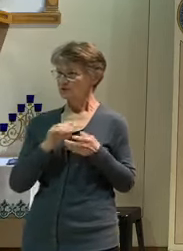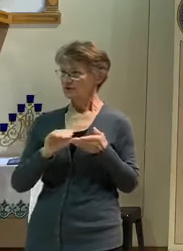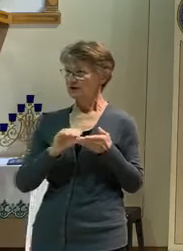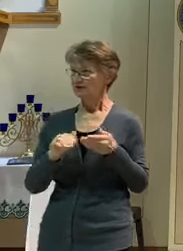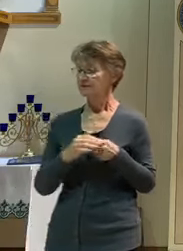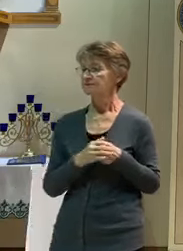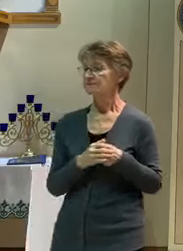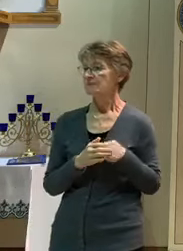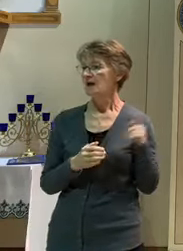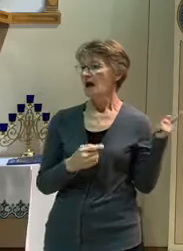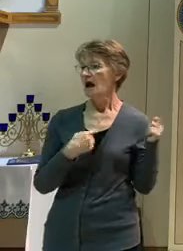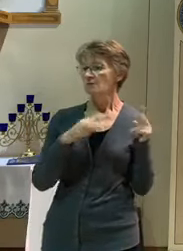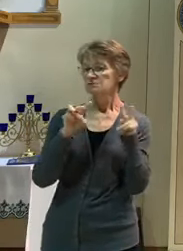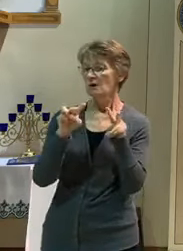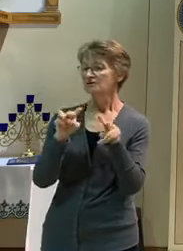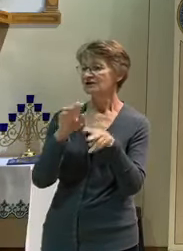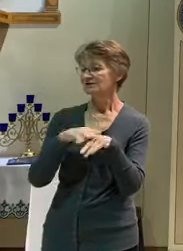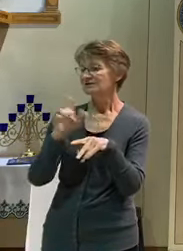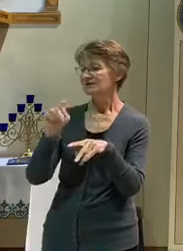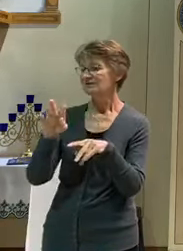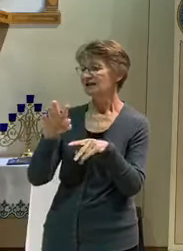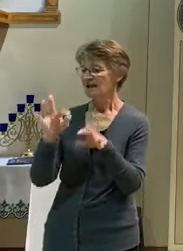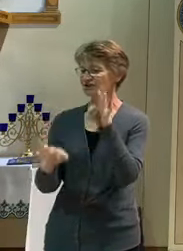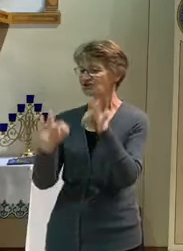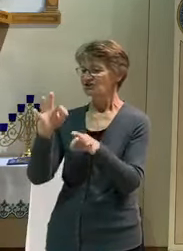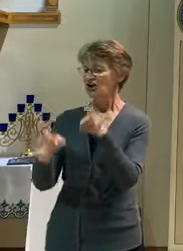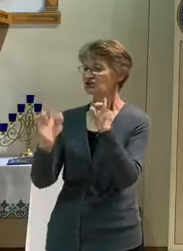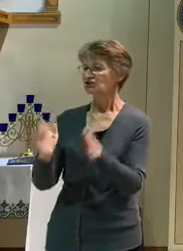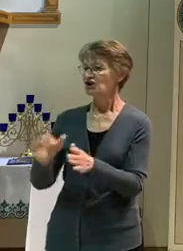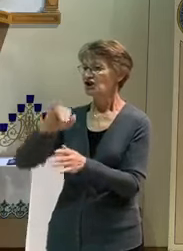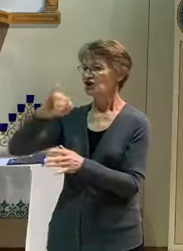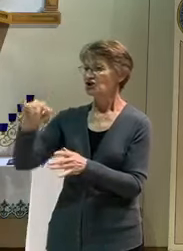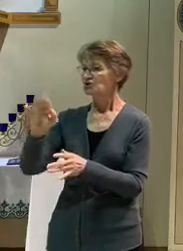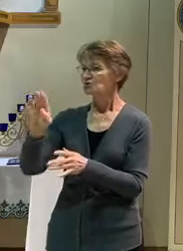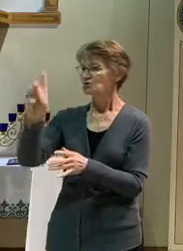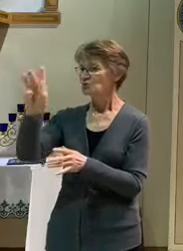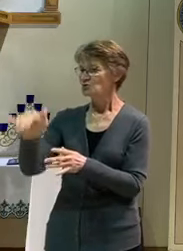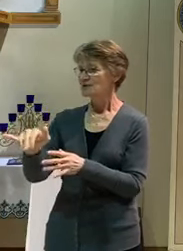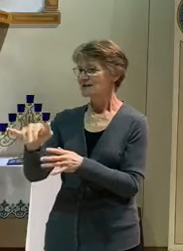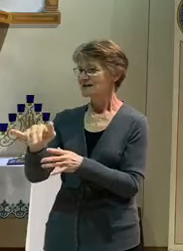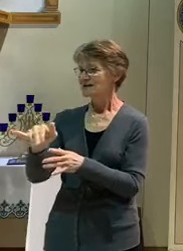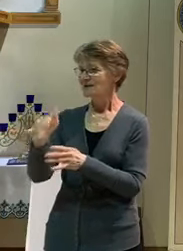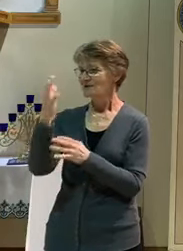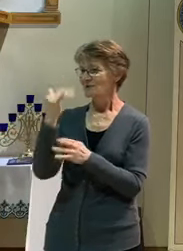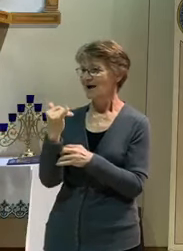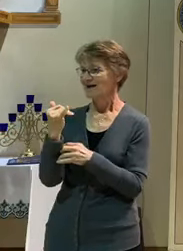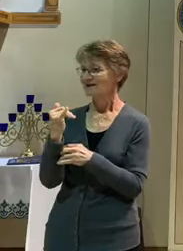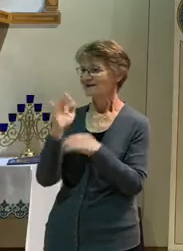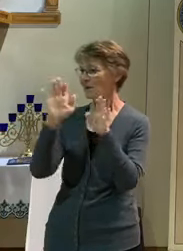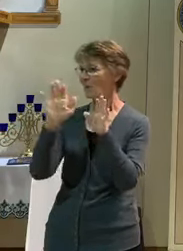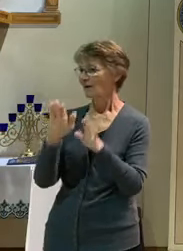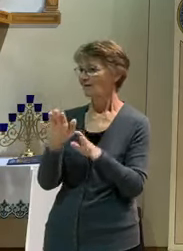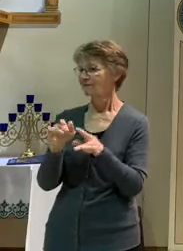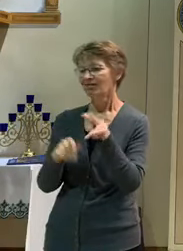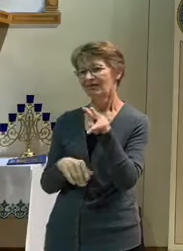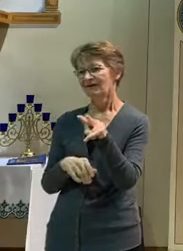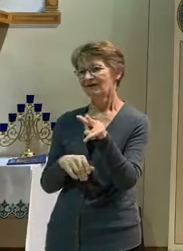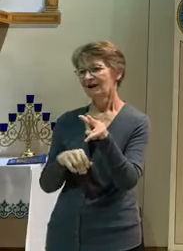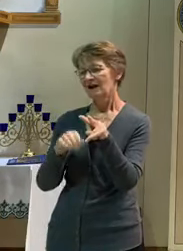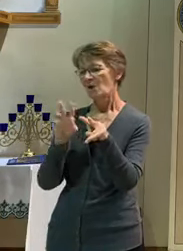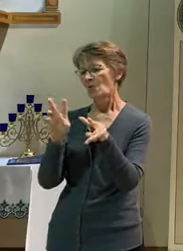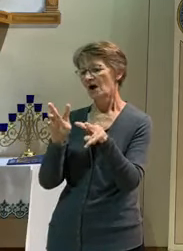was watching Judge Judy the other day. I record her. I record all of these wonderful programs, and I watch them at